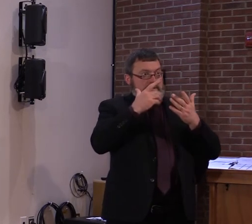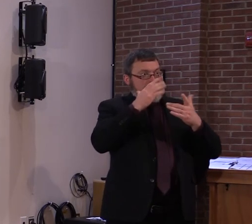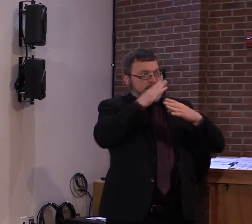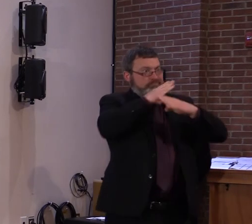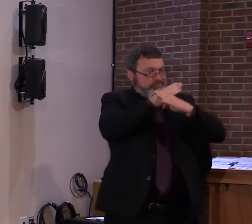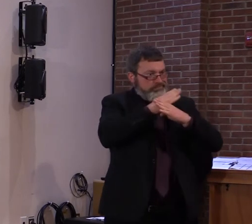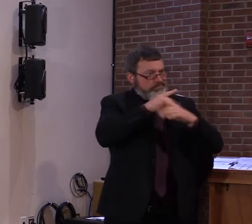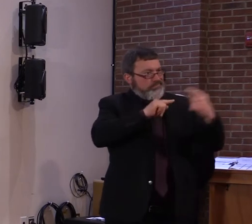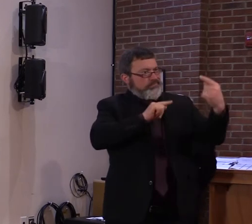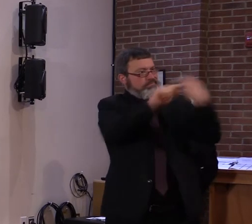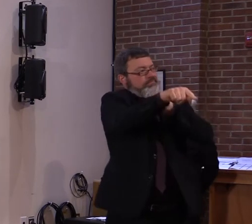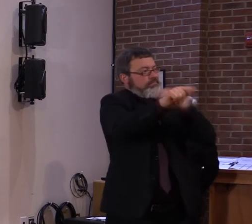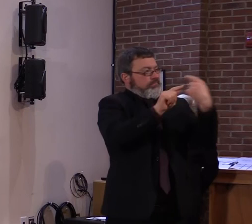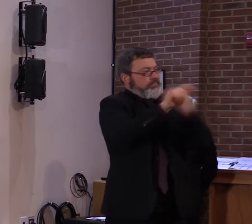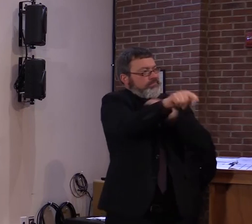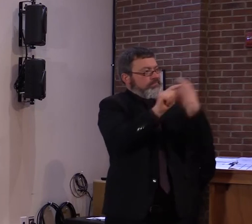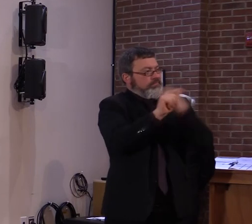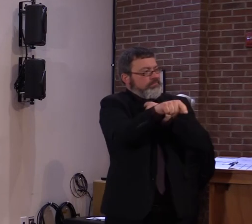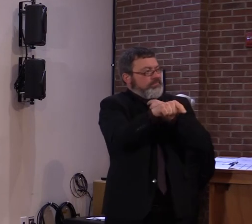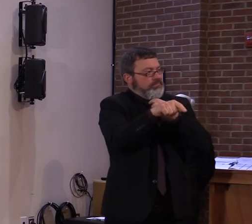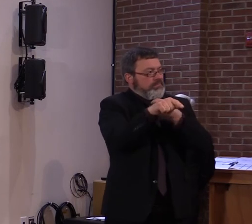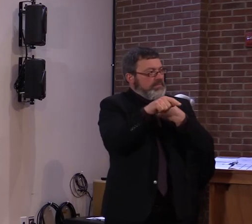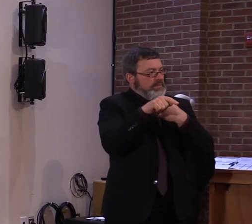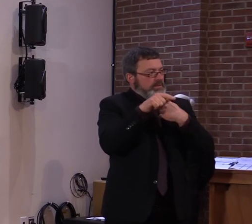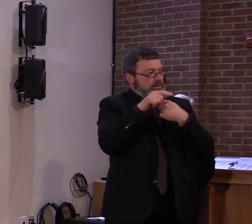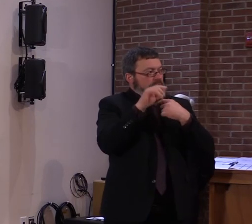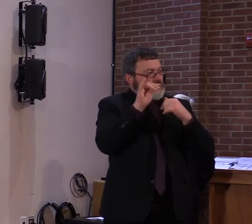who authored the study.